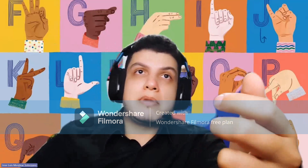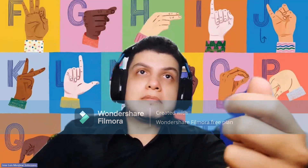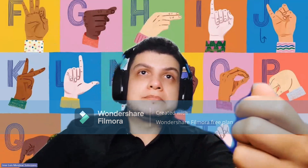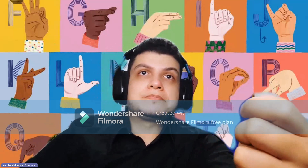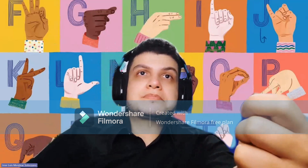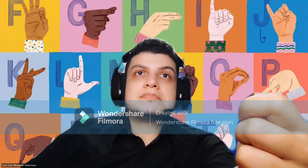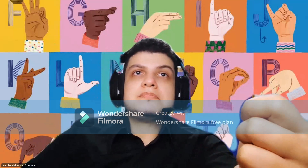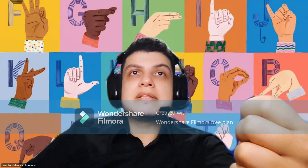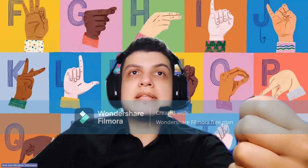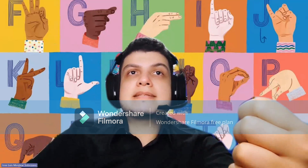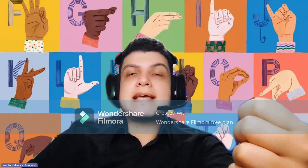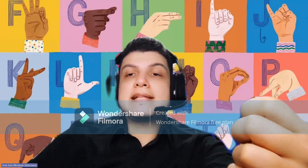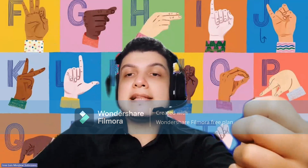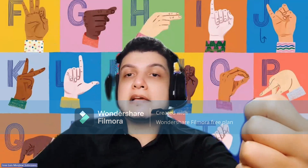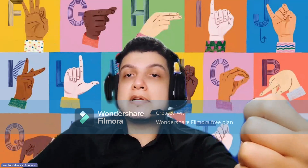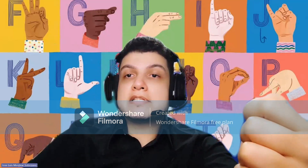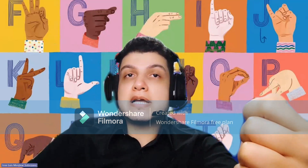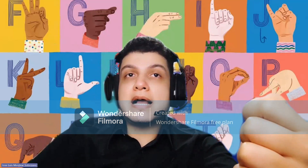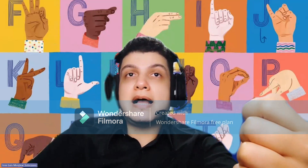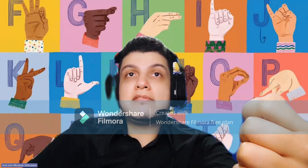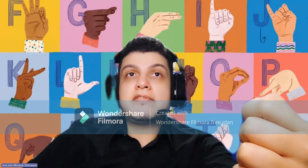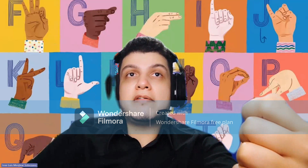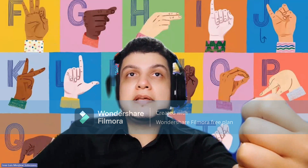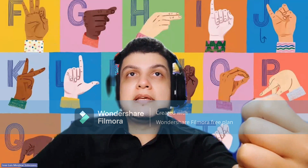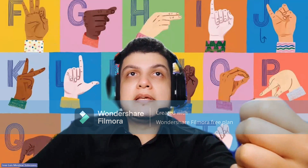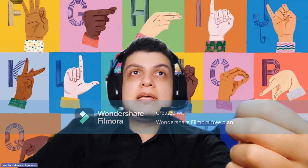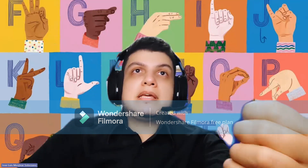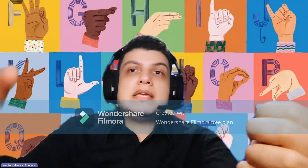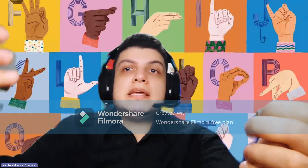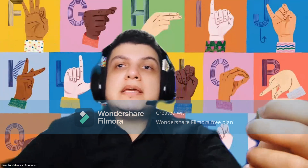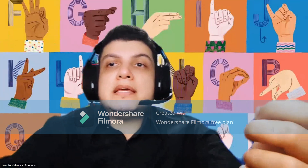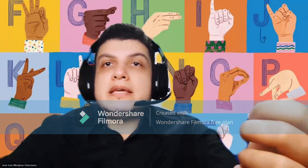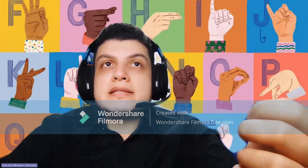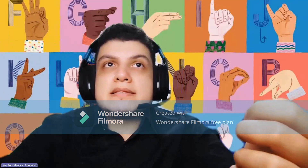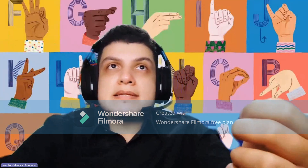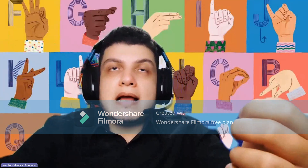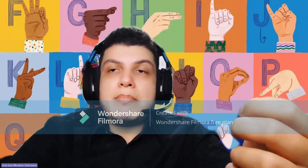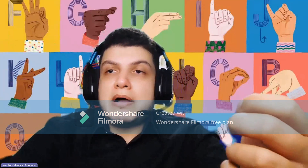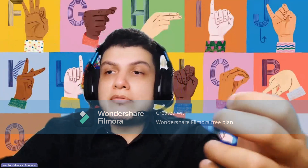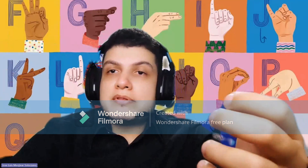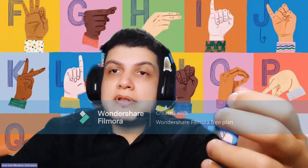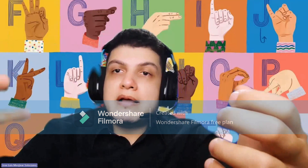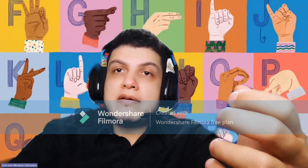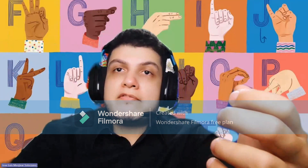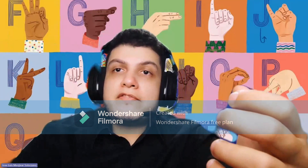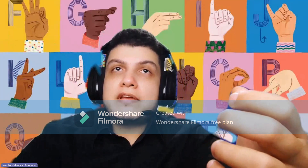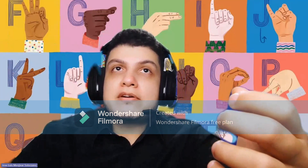grammar. The sign language alphabet, it's about